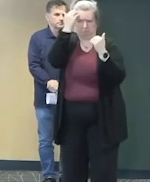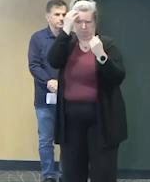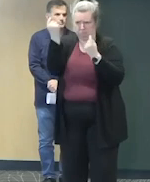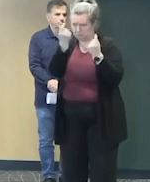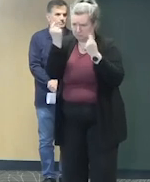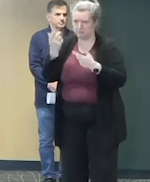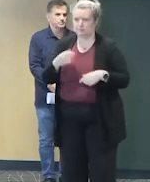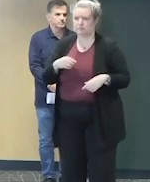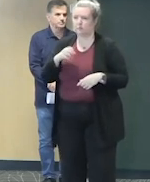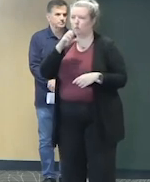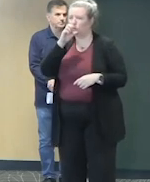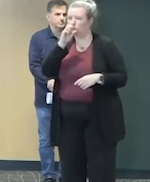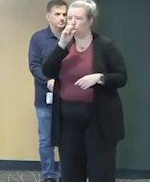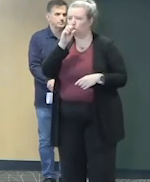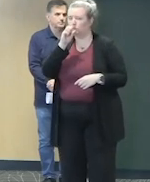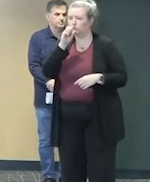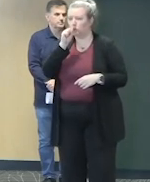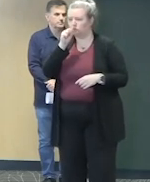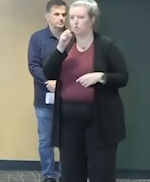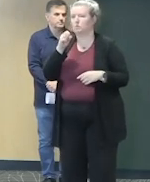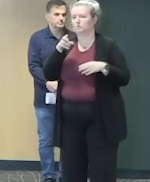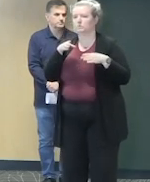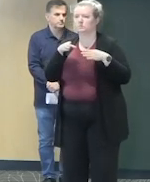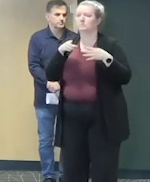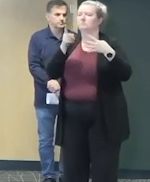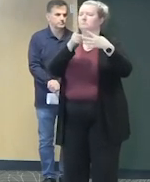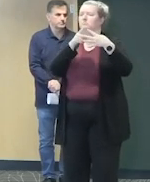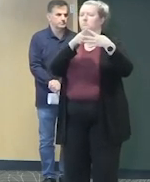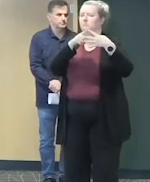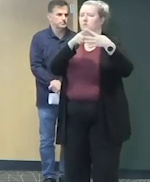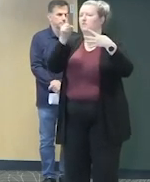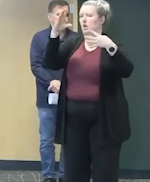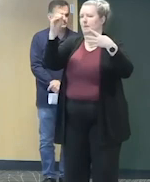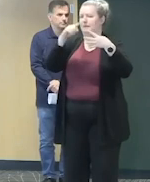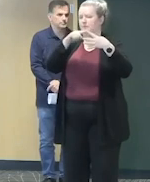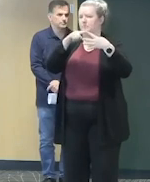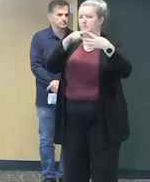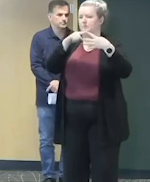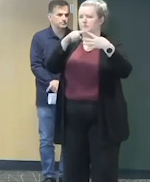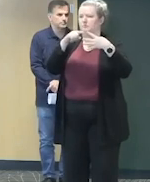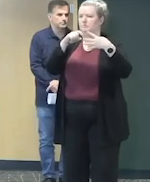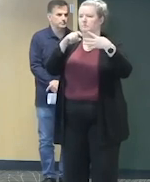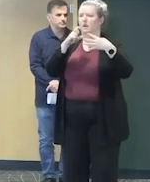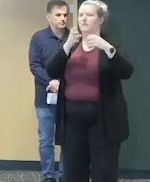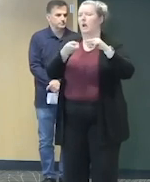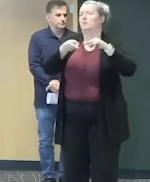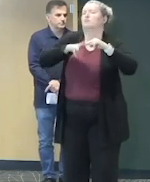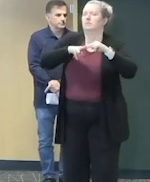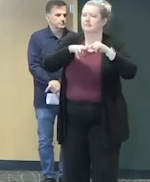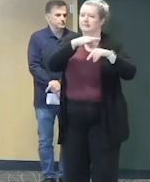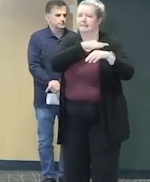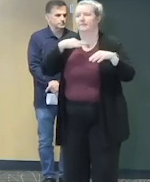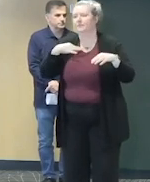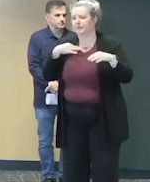we expect the highest possible impacts from the storm, has requested mutual aid personnel and additional contractors to address